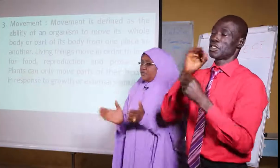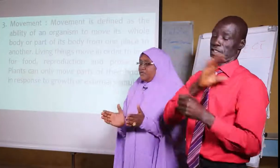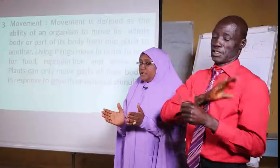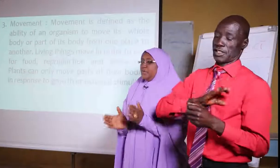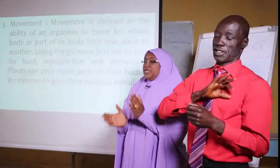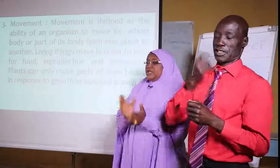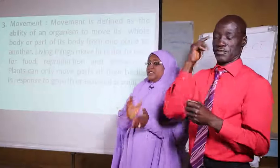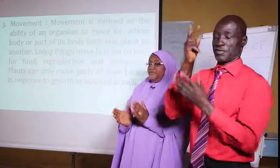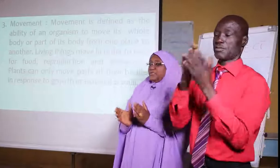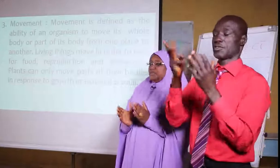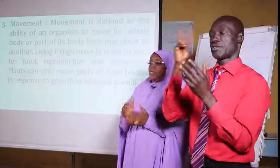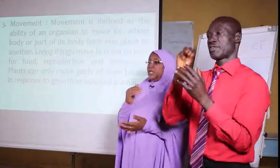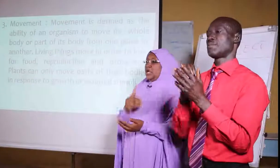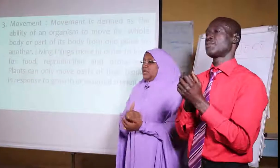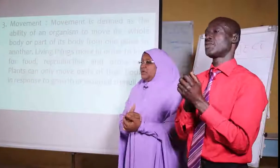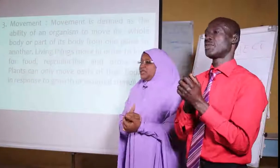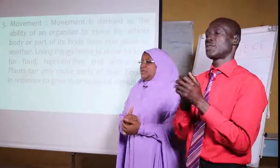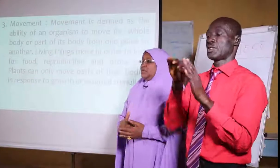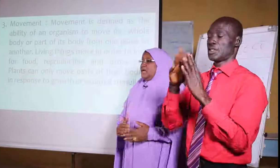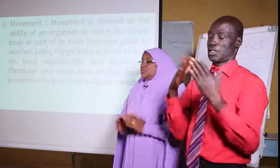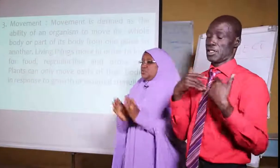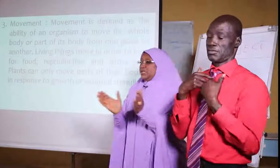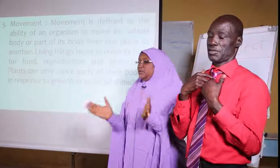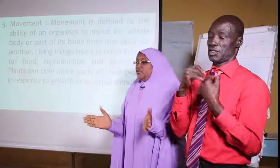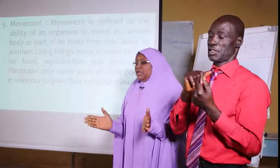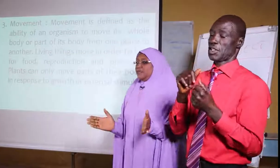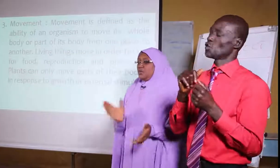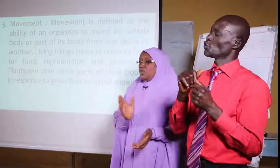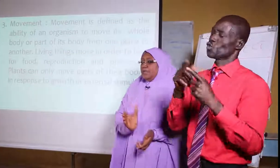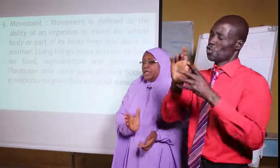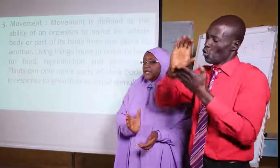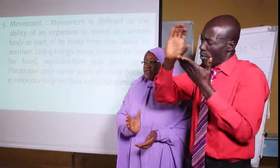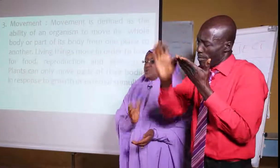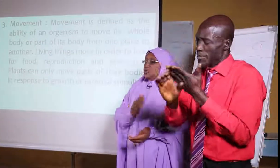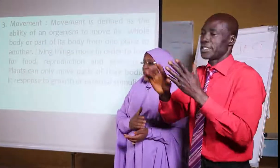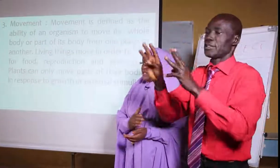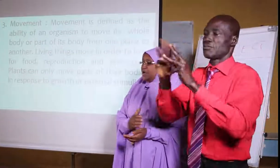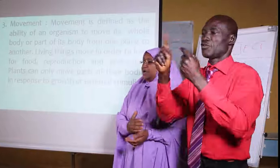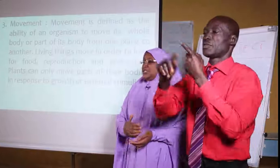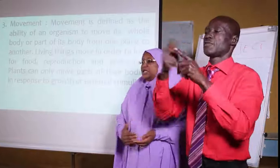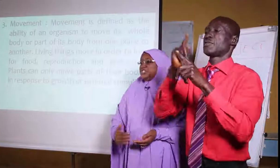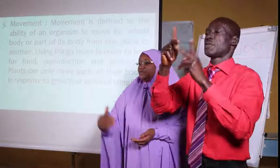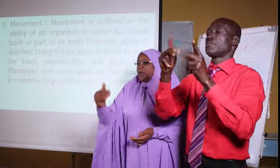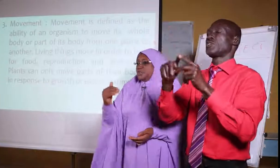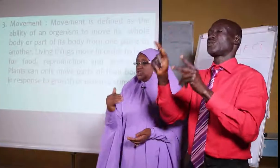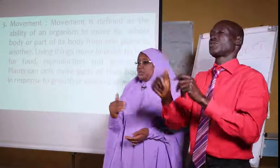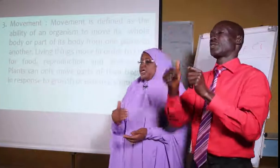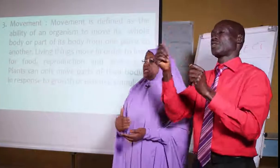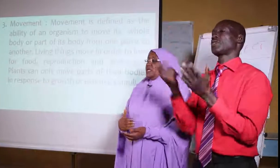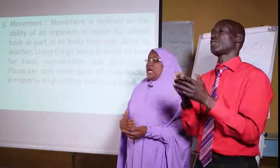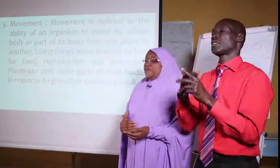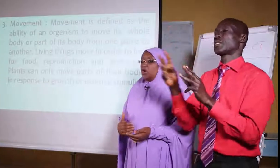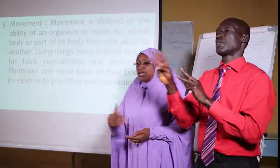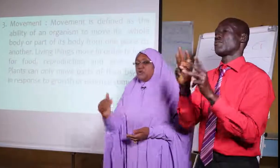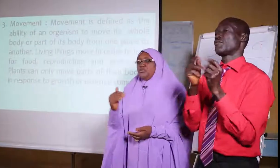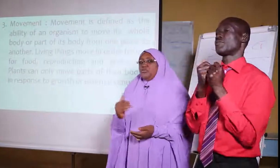for both of them, but there is difference. In animals, there is total movement from one place to another because they can shift their position because